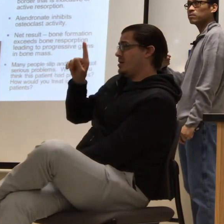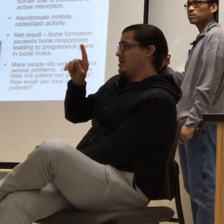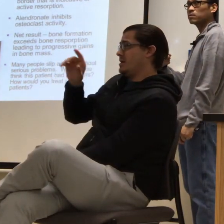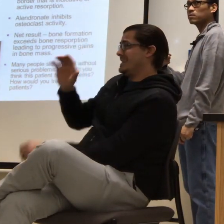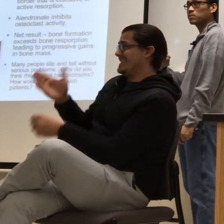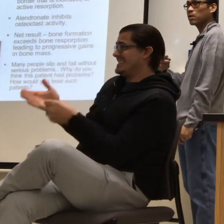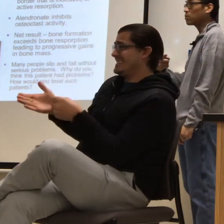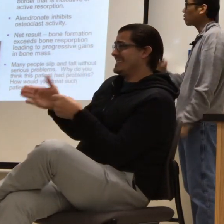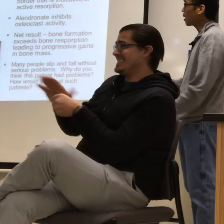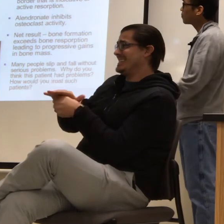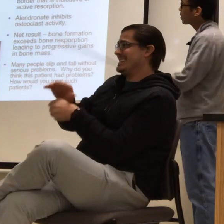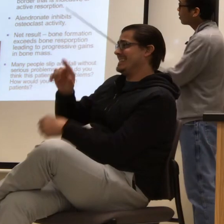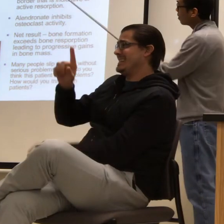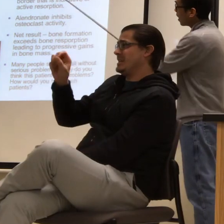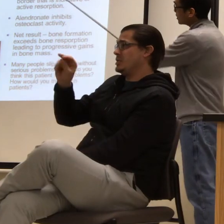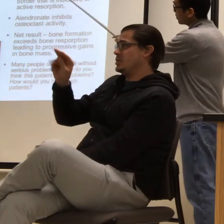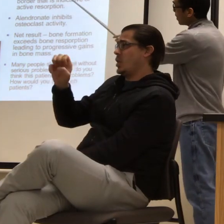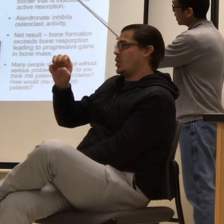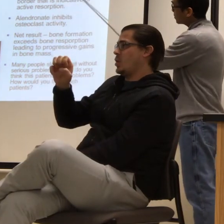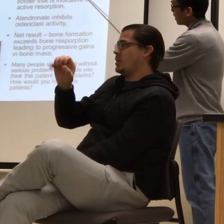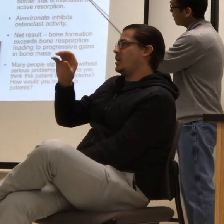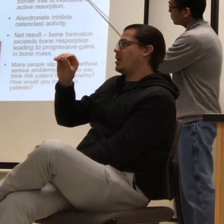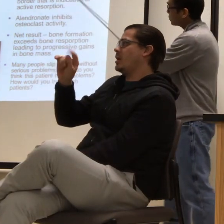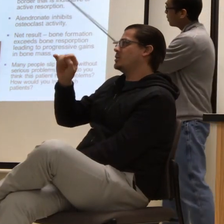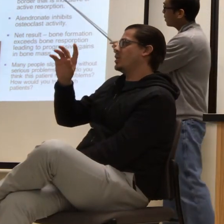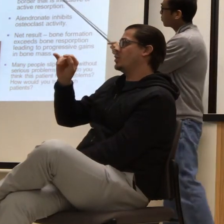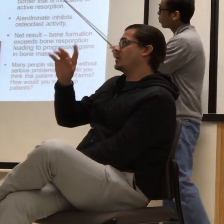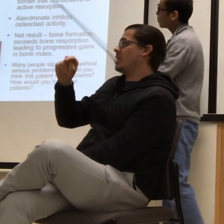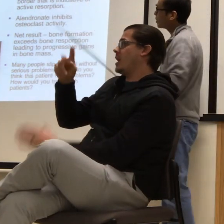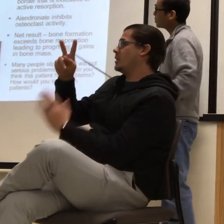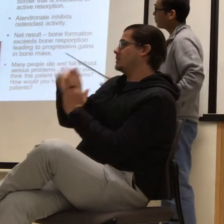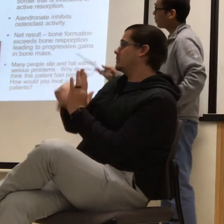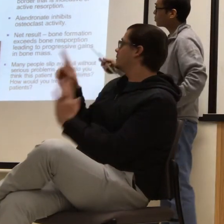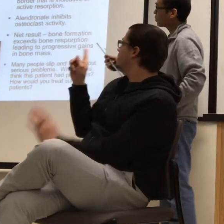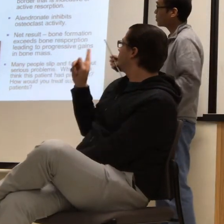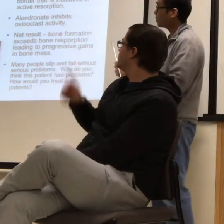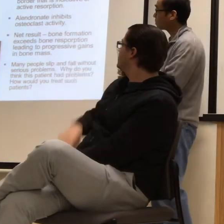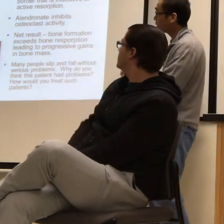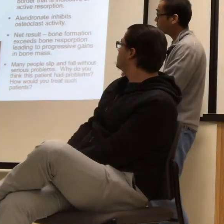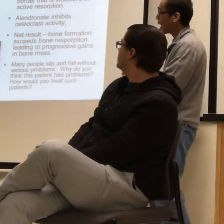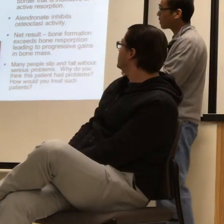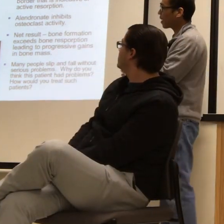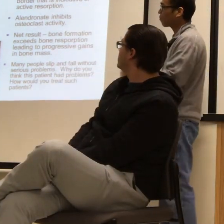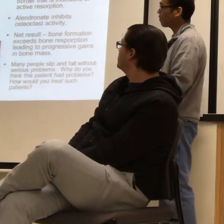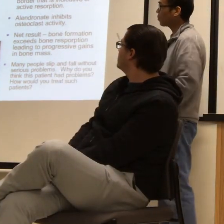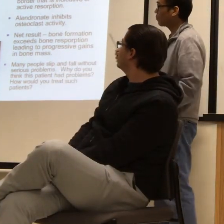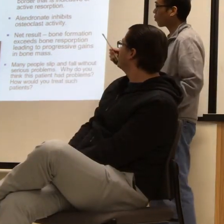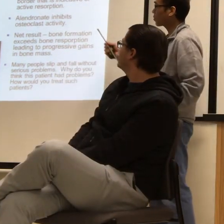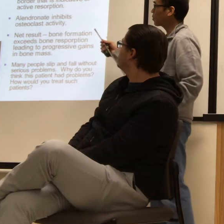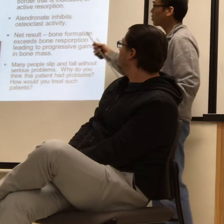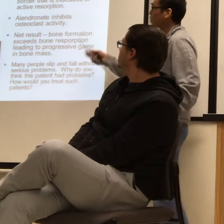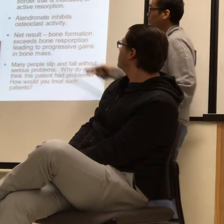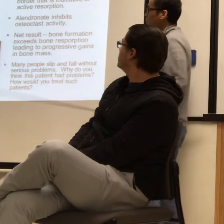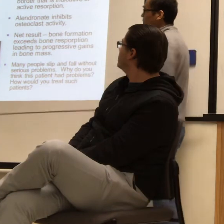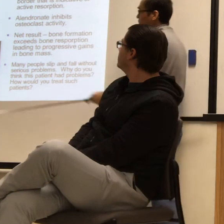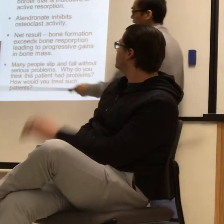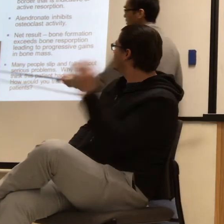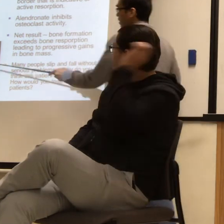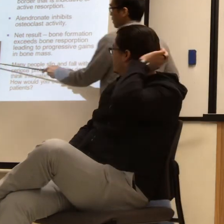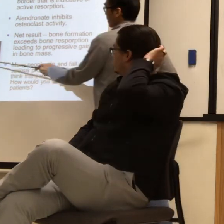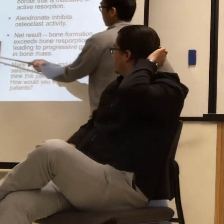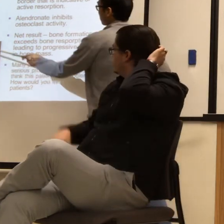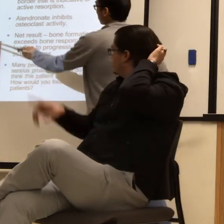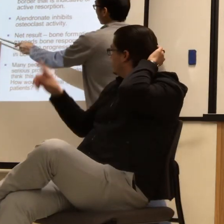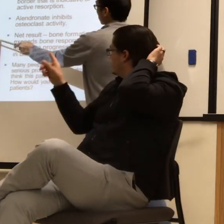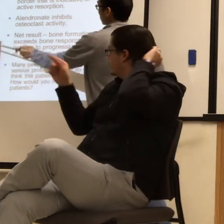sealed zone? Okay. Osteoclasts are able to adhere normally to bone surface, but they lack that ruffled border